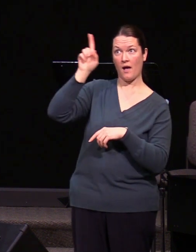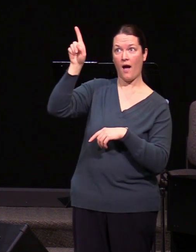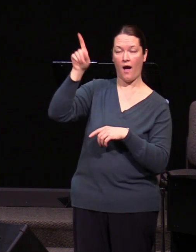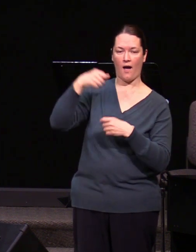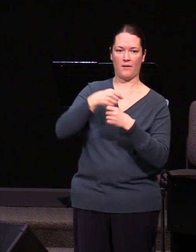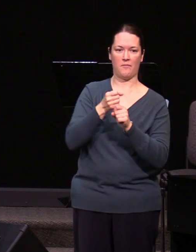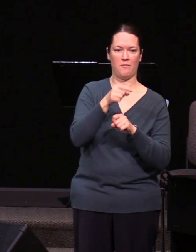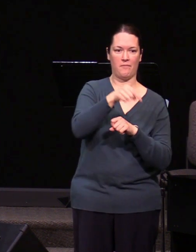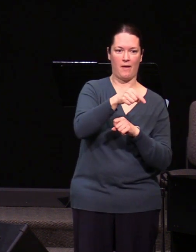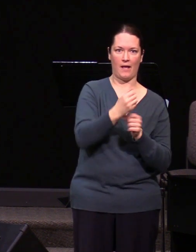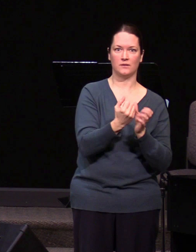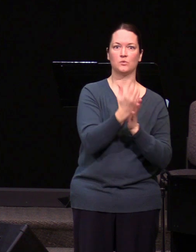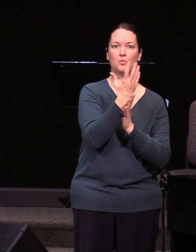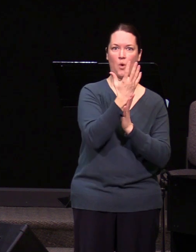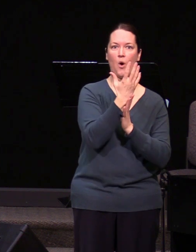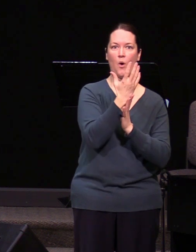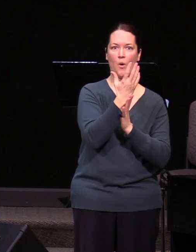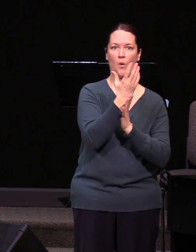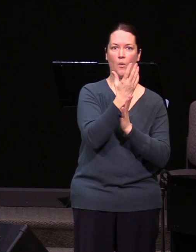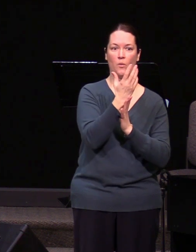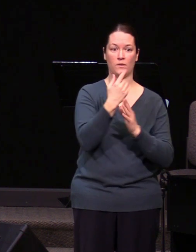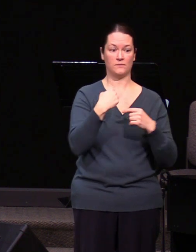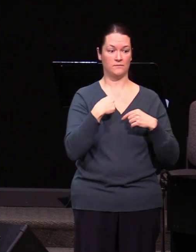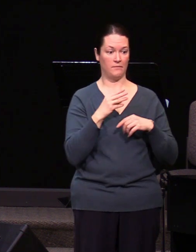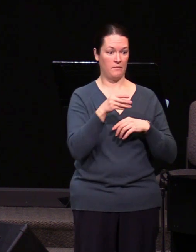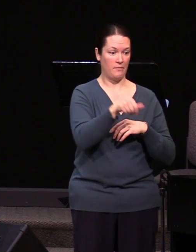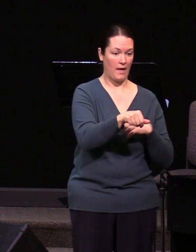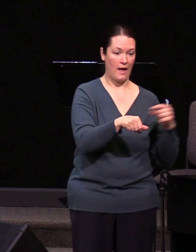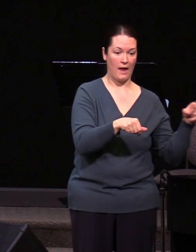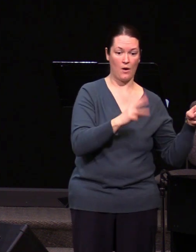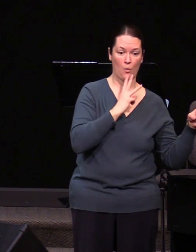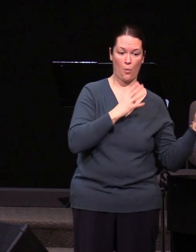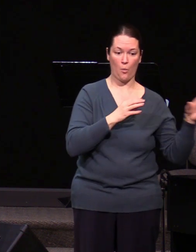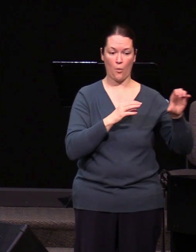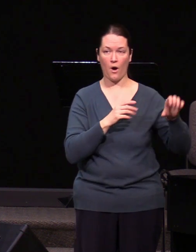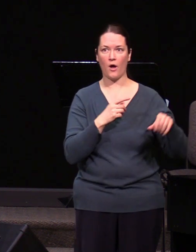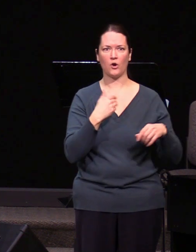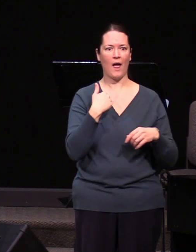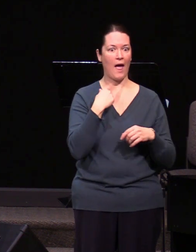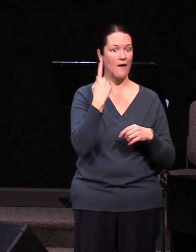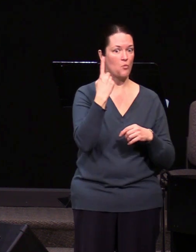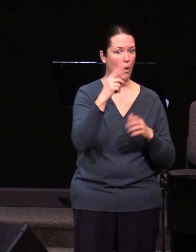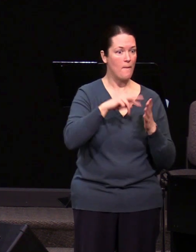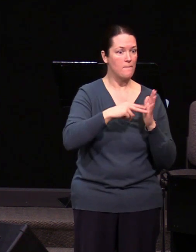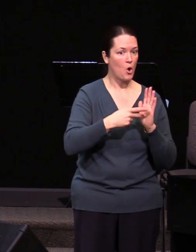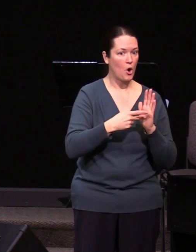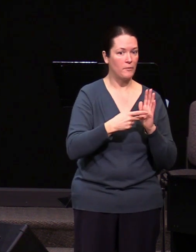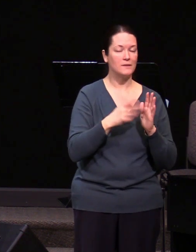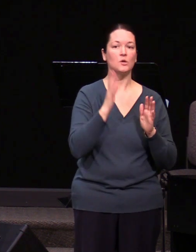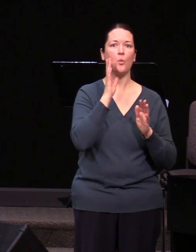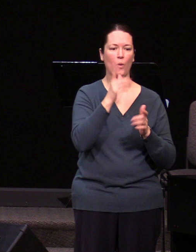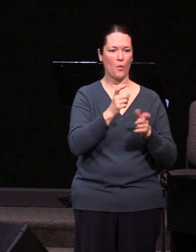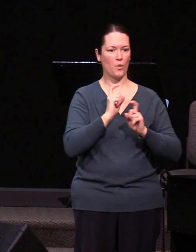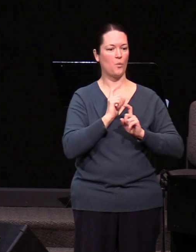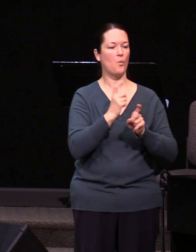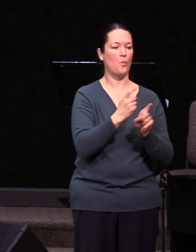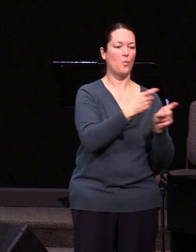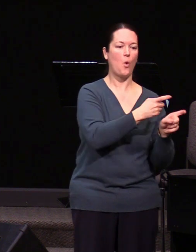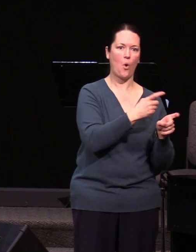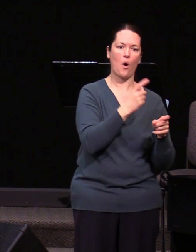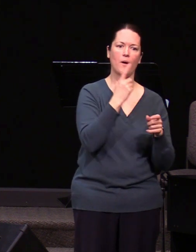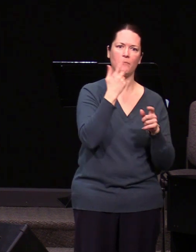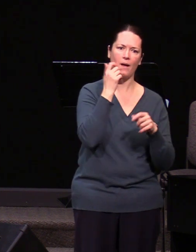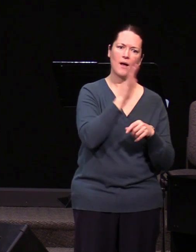grow. The one who plants and the one who waters have one purpose, and they will each be rewarded according to their own